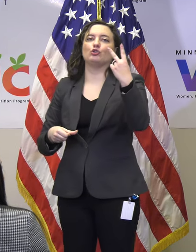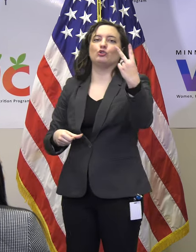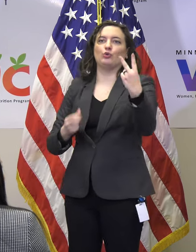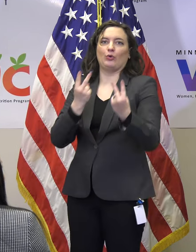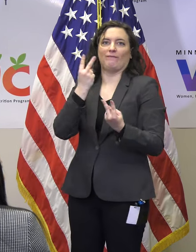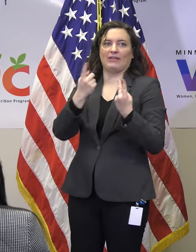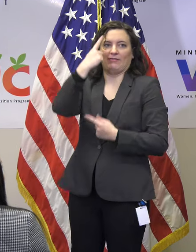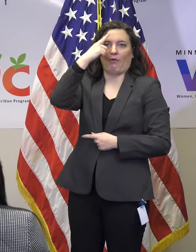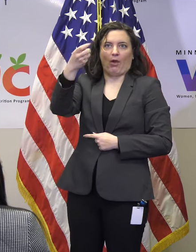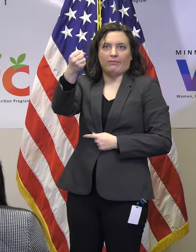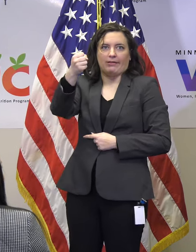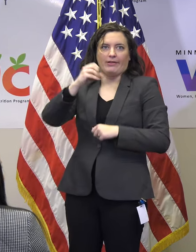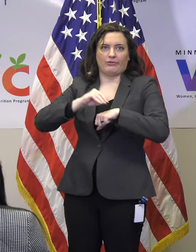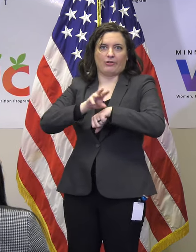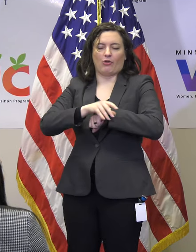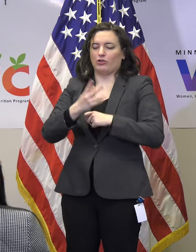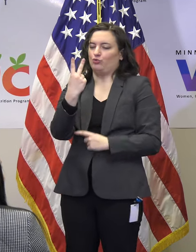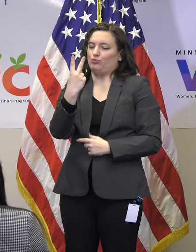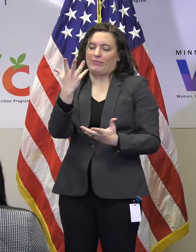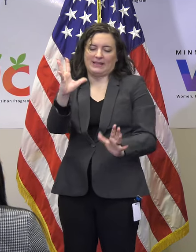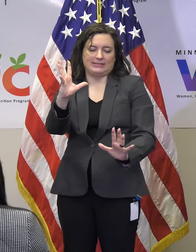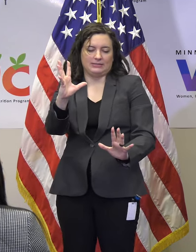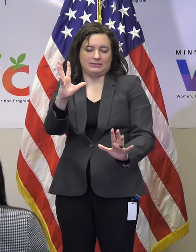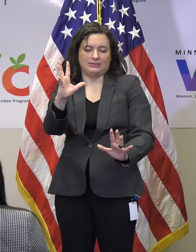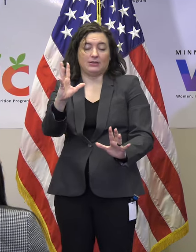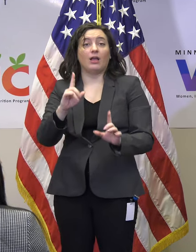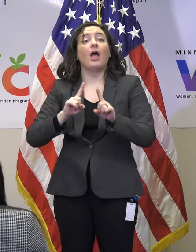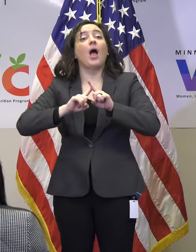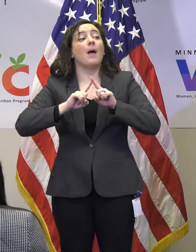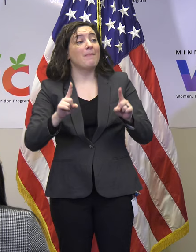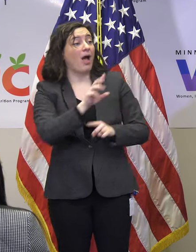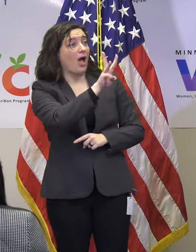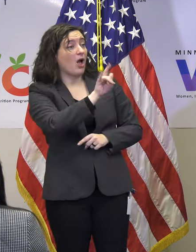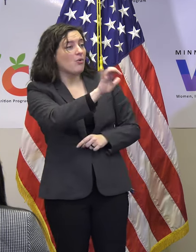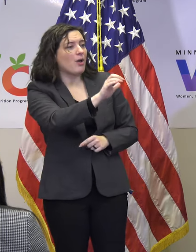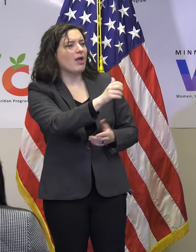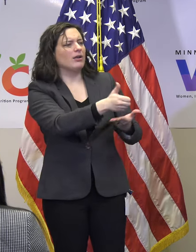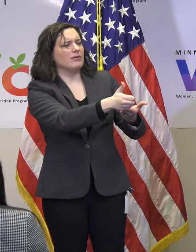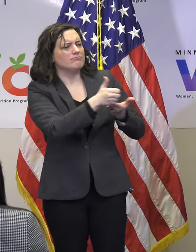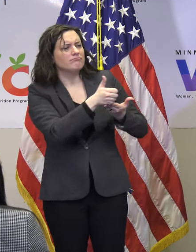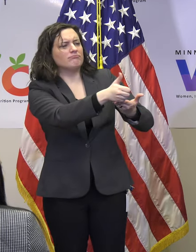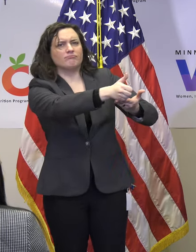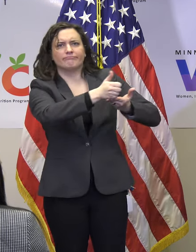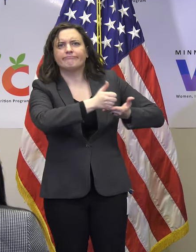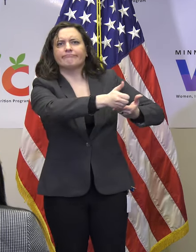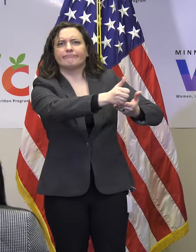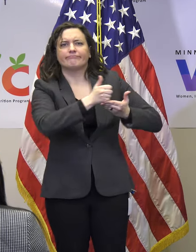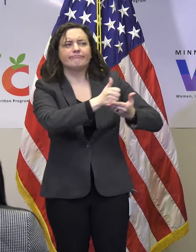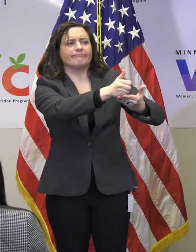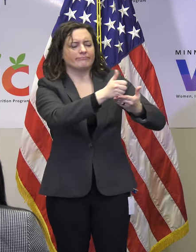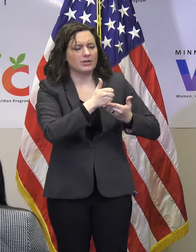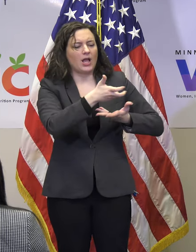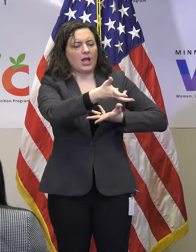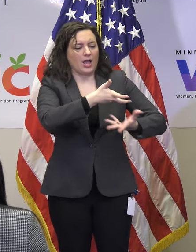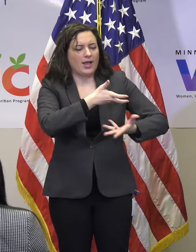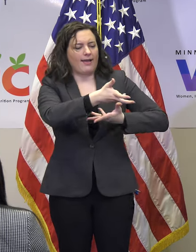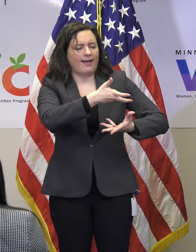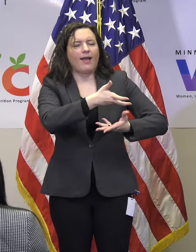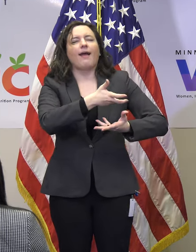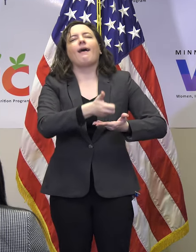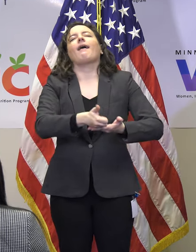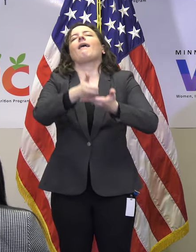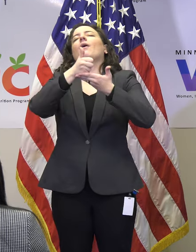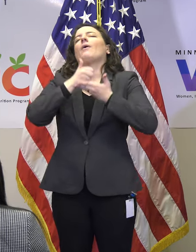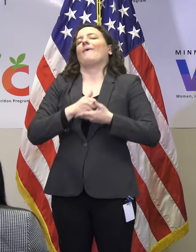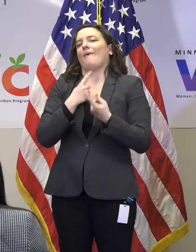was able to successfully breastfeed my baby because of the dedication and help from the WIC staff. The staff not only ensured that I was able to